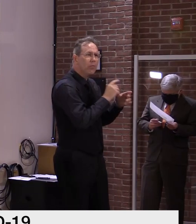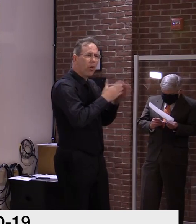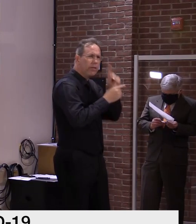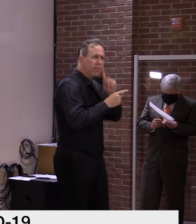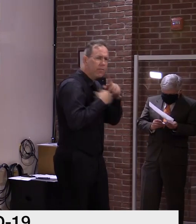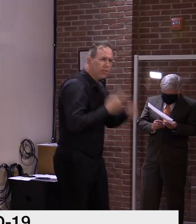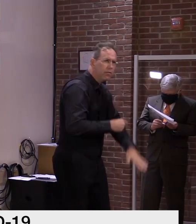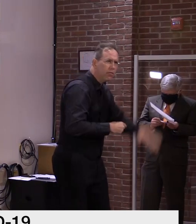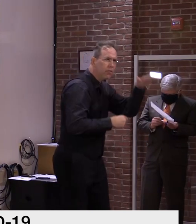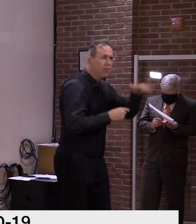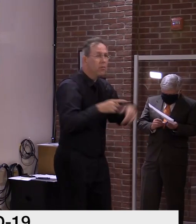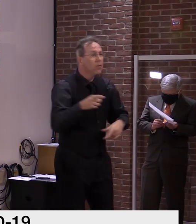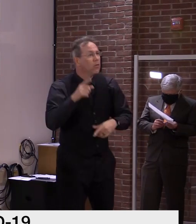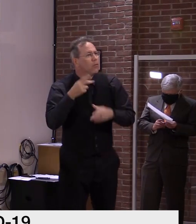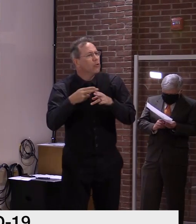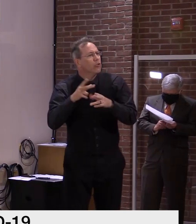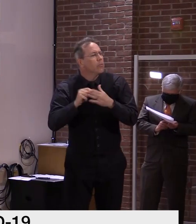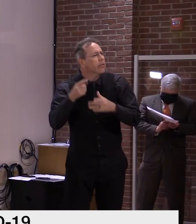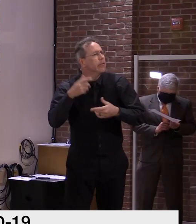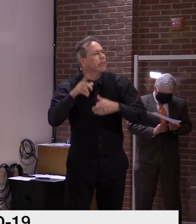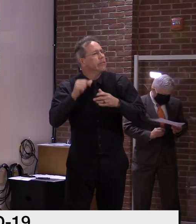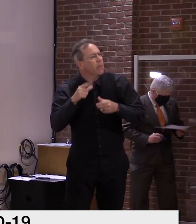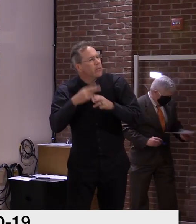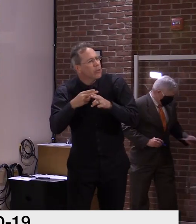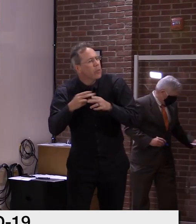Greg Lamoureux, the County Courier.